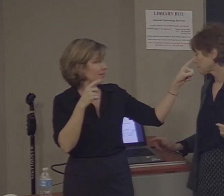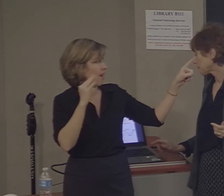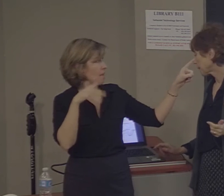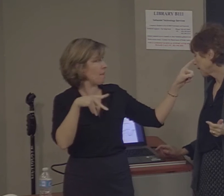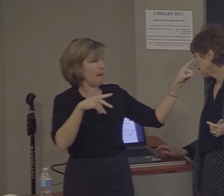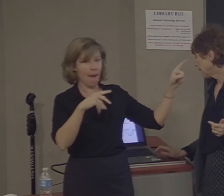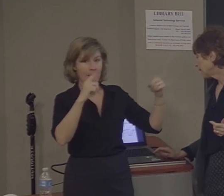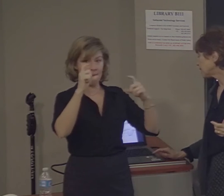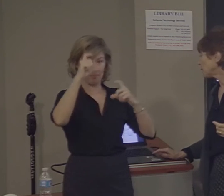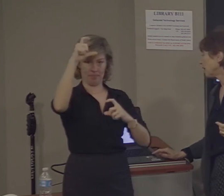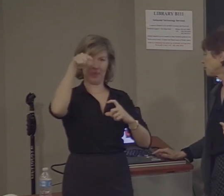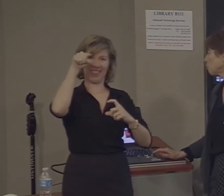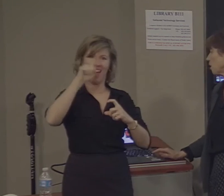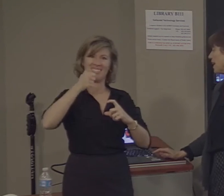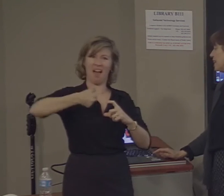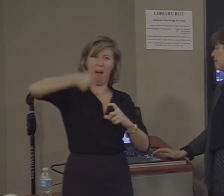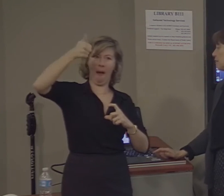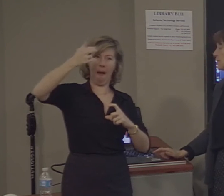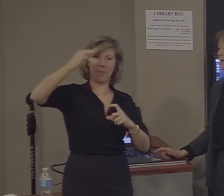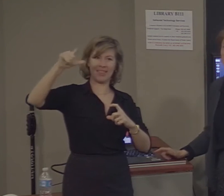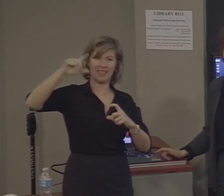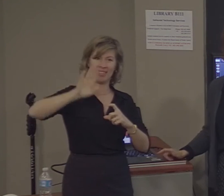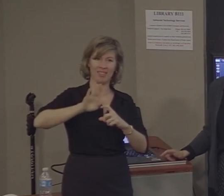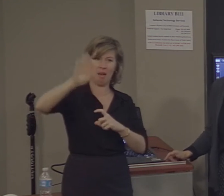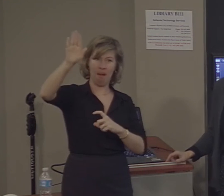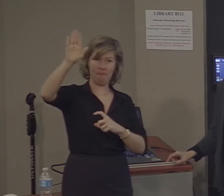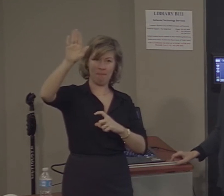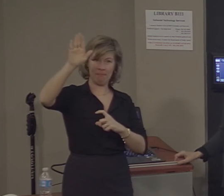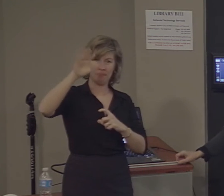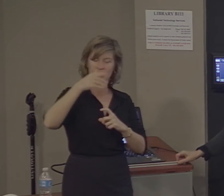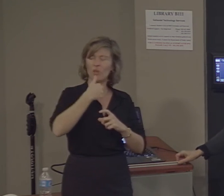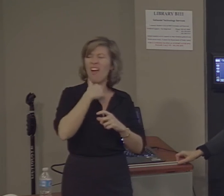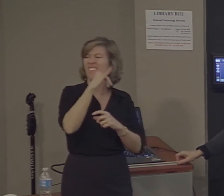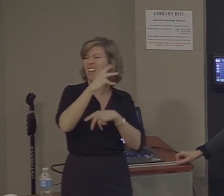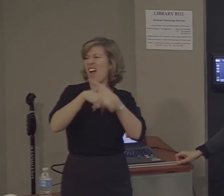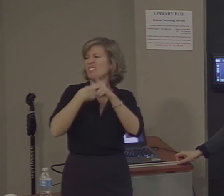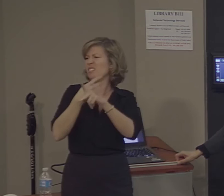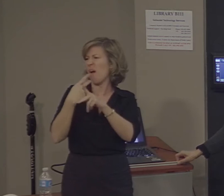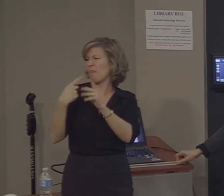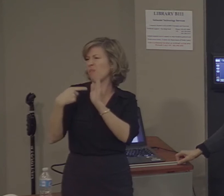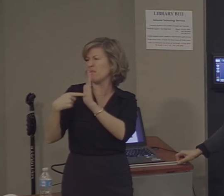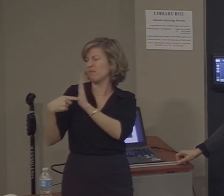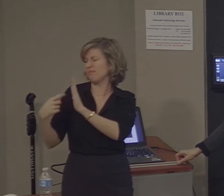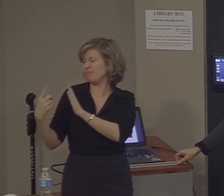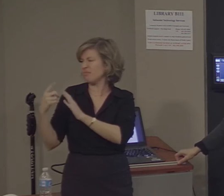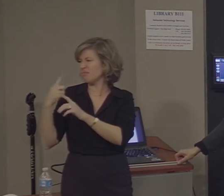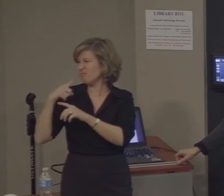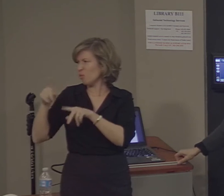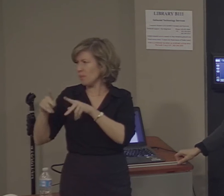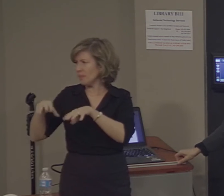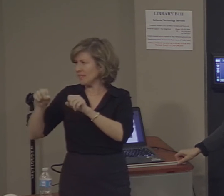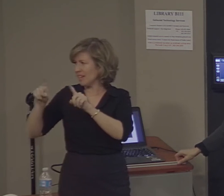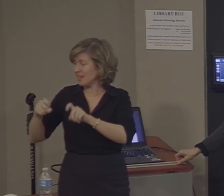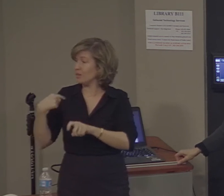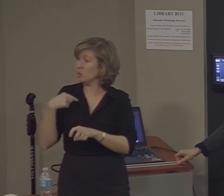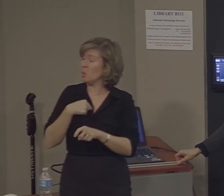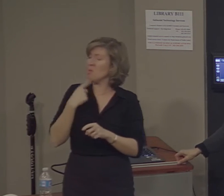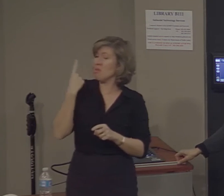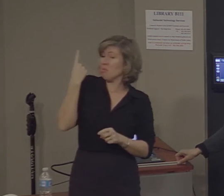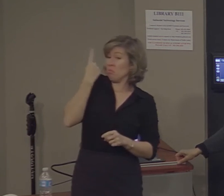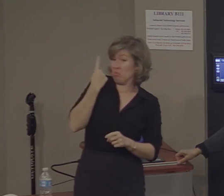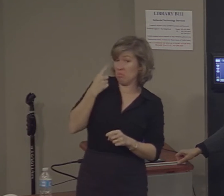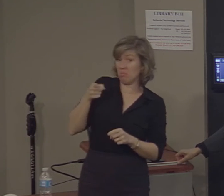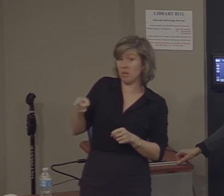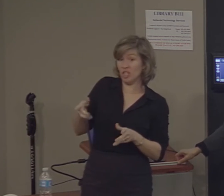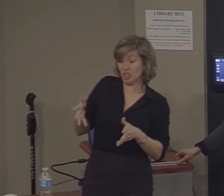it. So we have a variety of those kinds of items. And the question that we asked was whether or not gestures could help. But